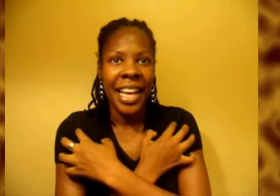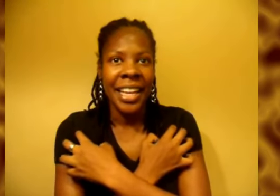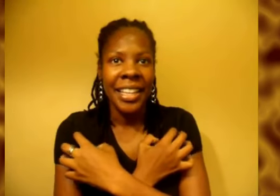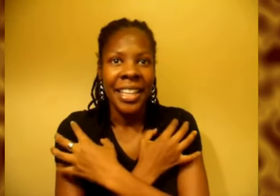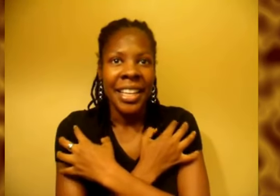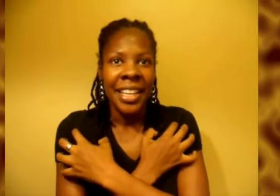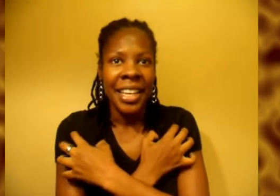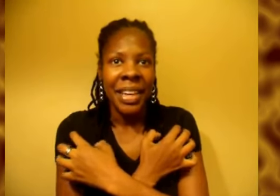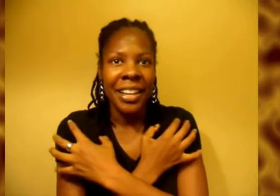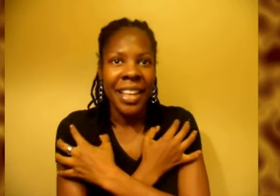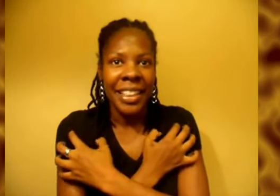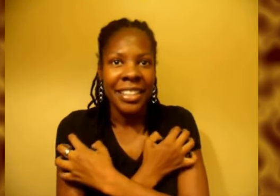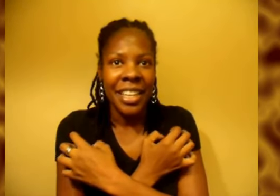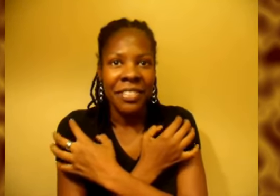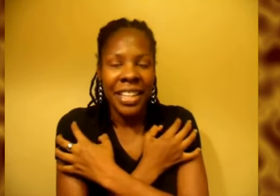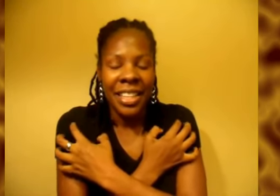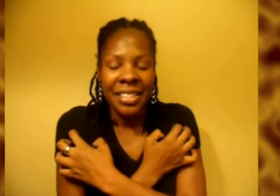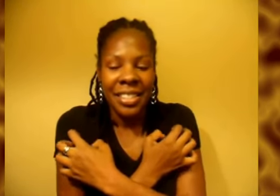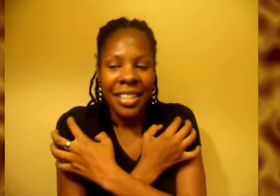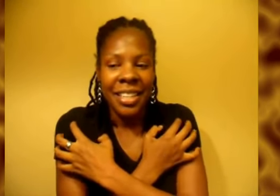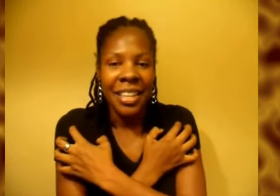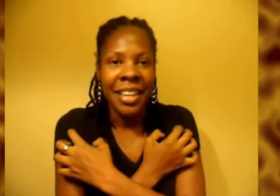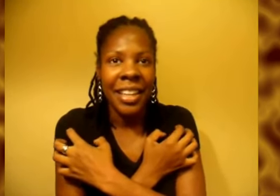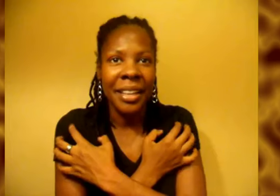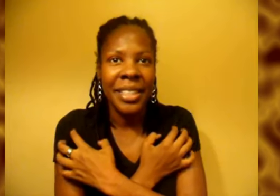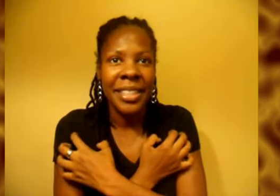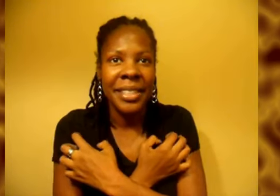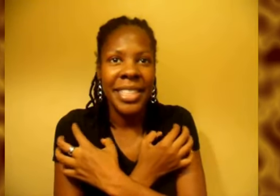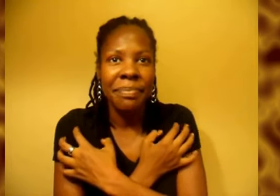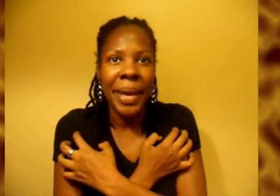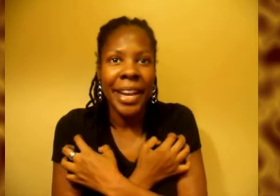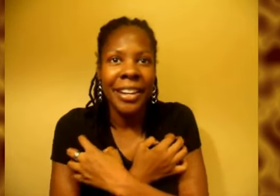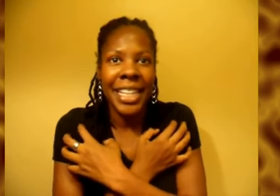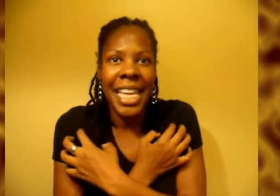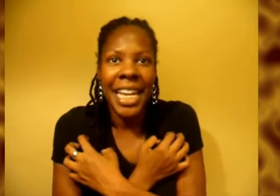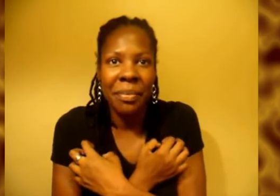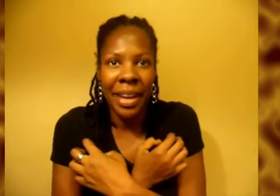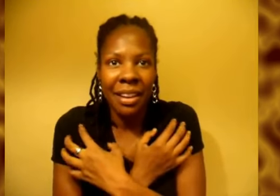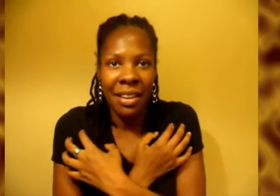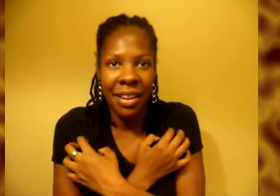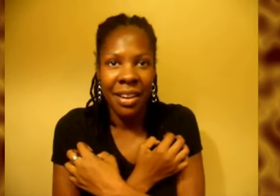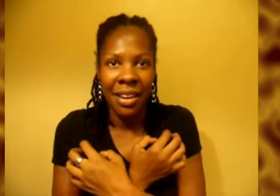like come at you like yourself like this. Like bear, like teddy bear.